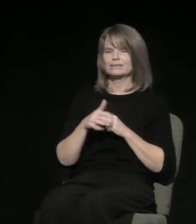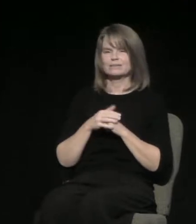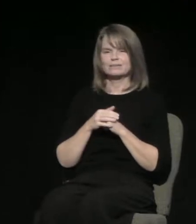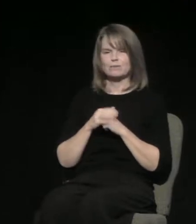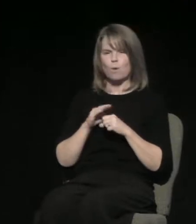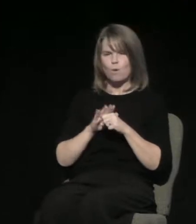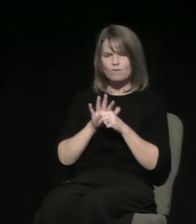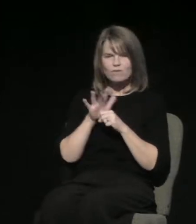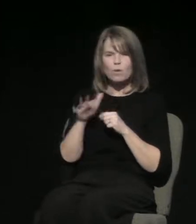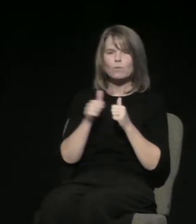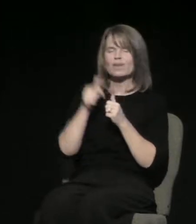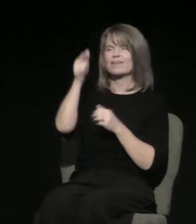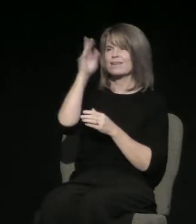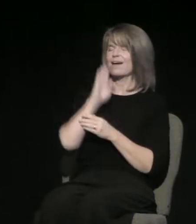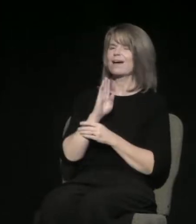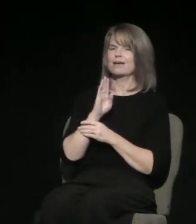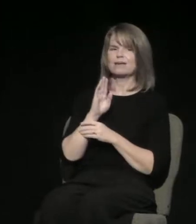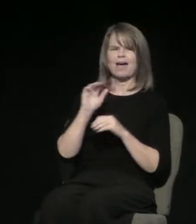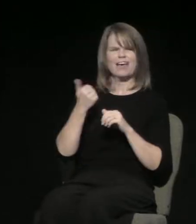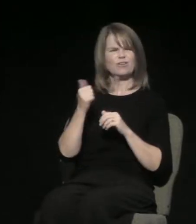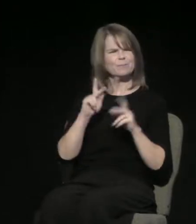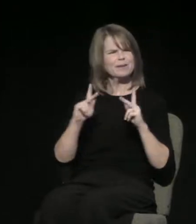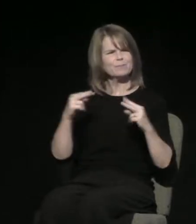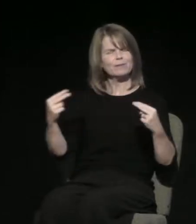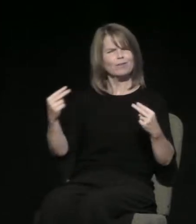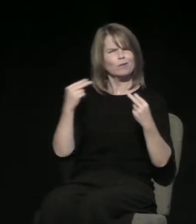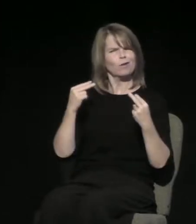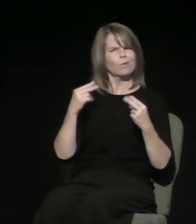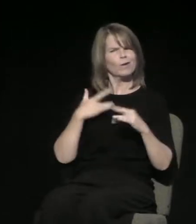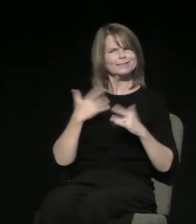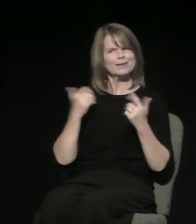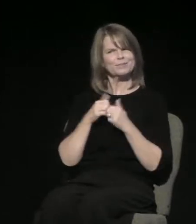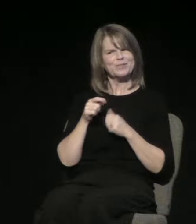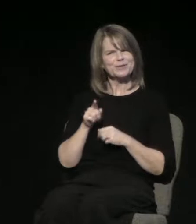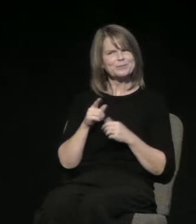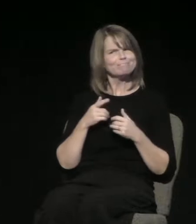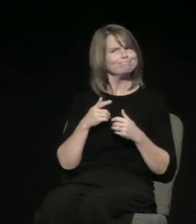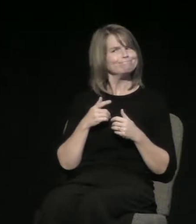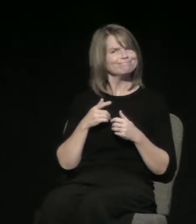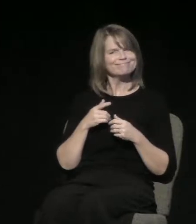You're Just Overflowing With God And Other People Are Looking At Your Life Saying What's Up With You